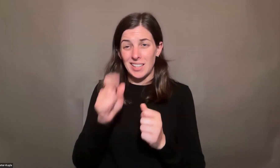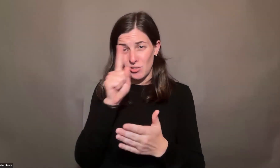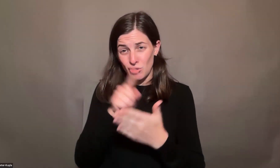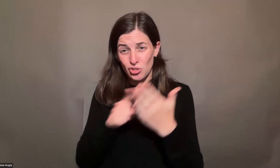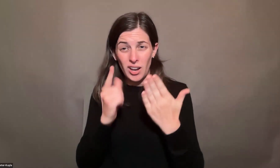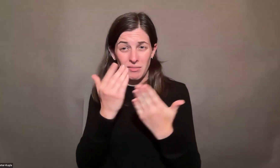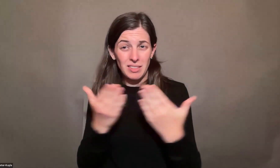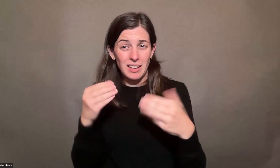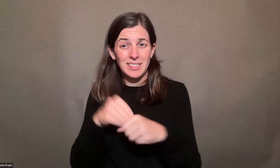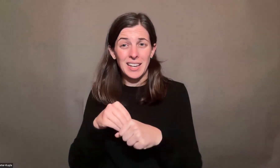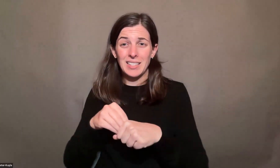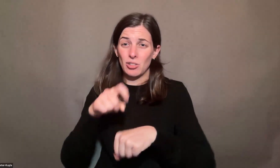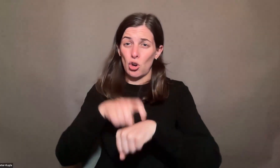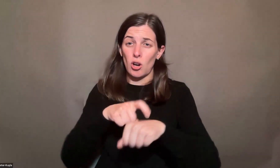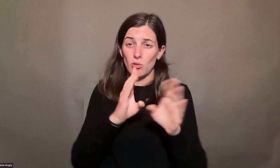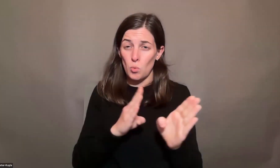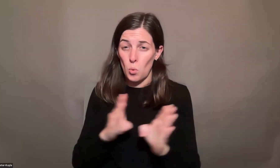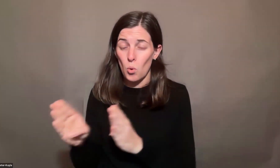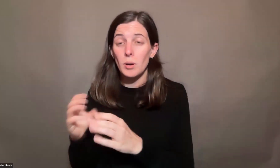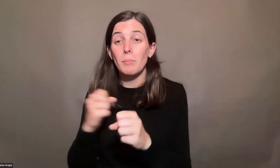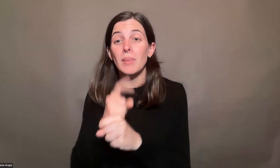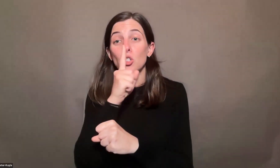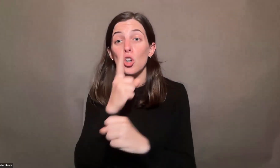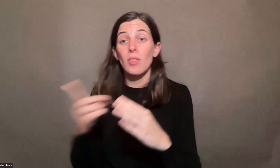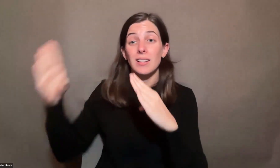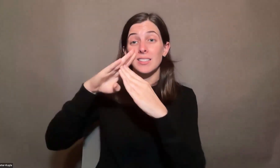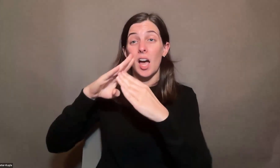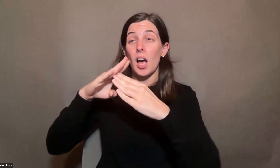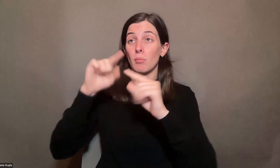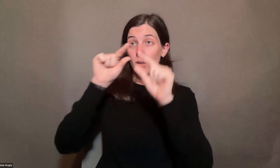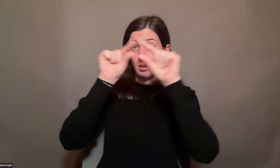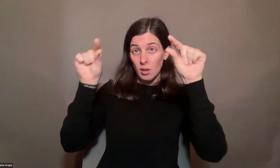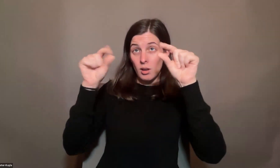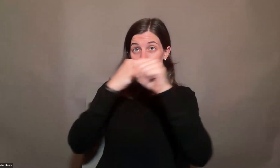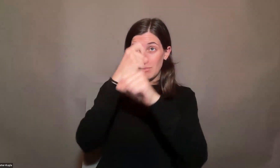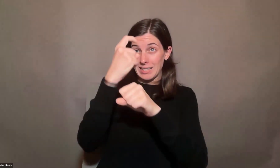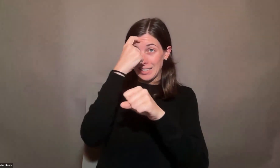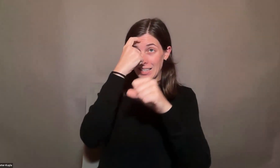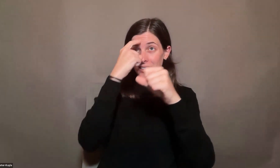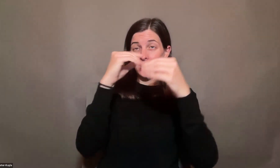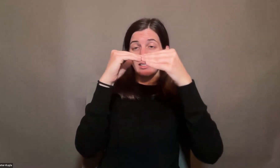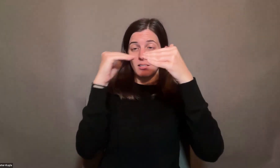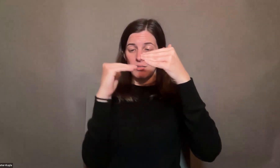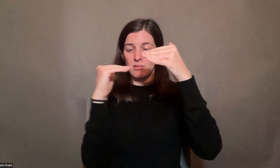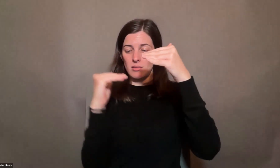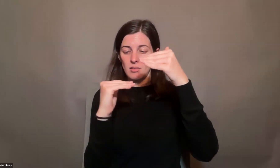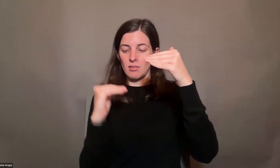start from the top row and work your way down and make sure it makes sense to you and then to your user.